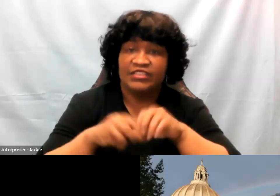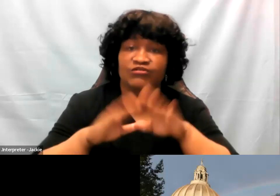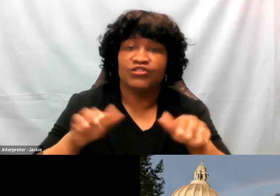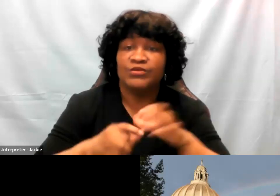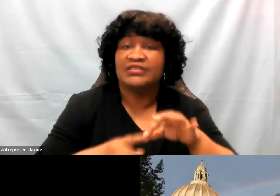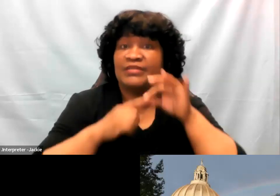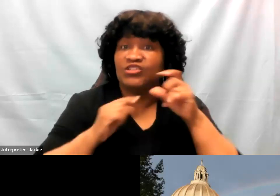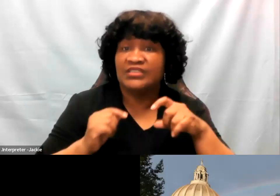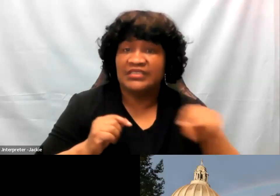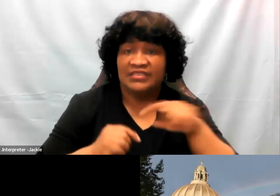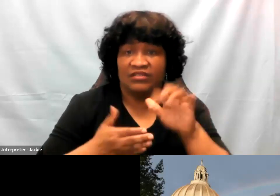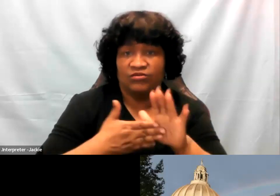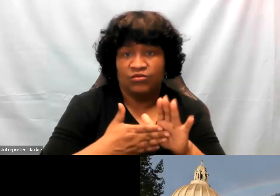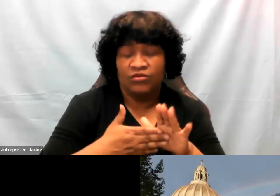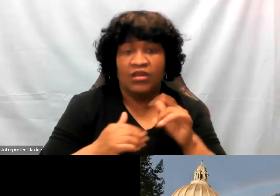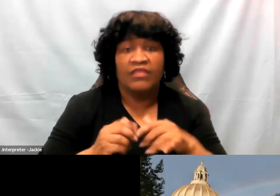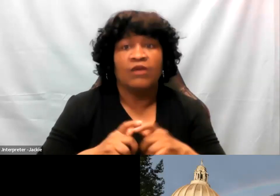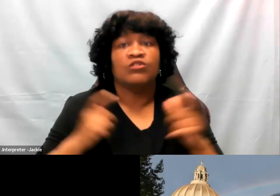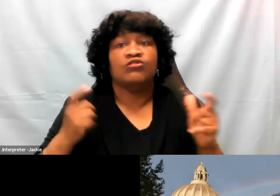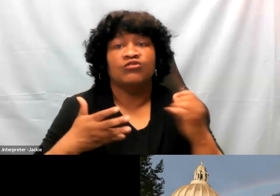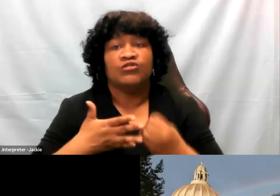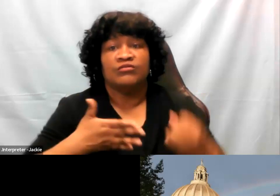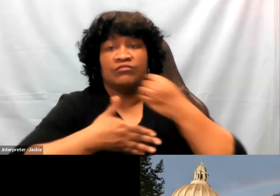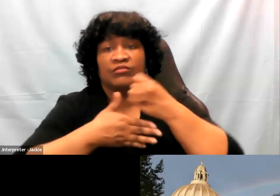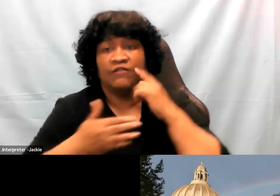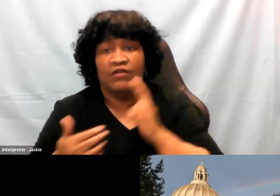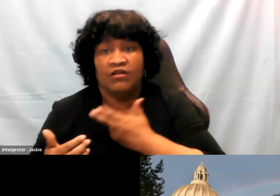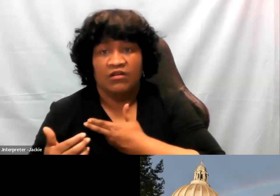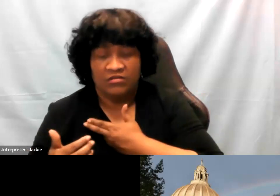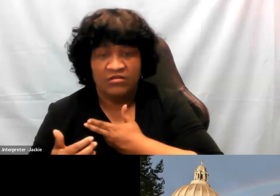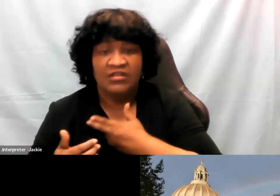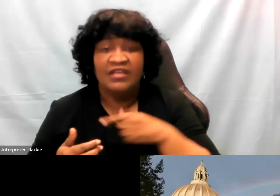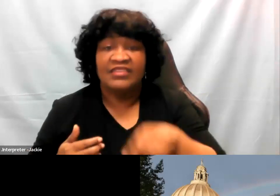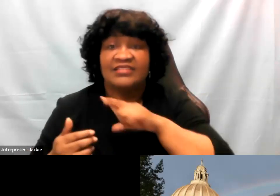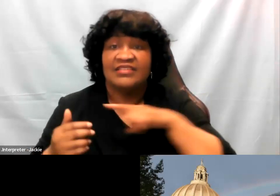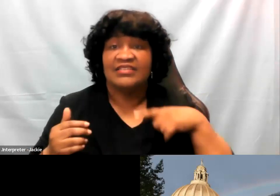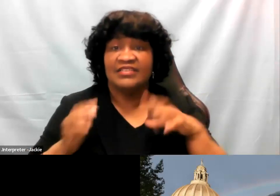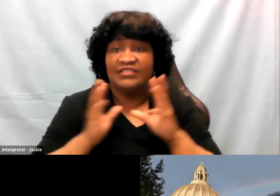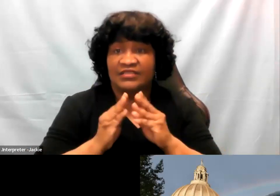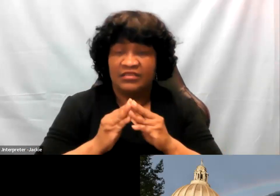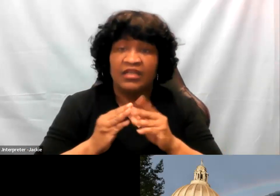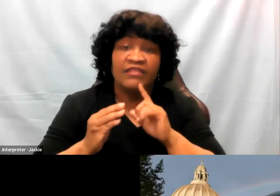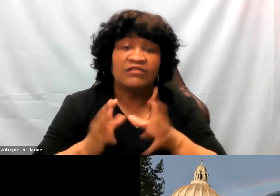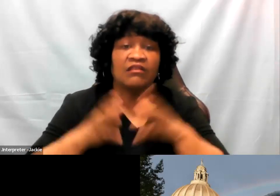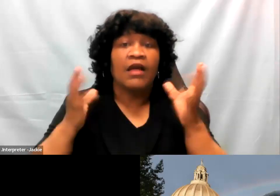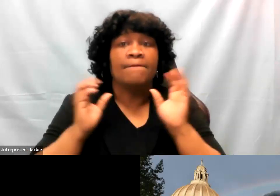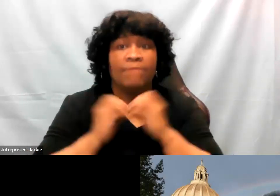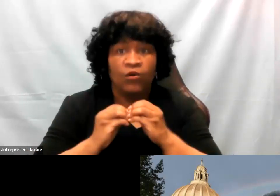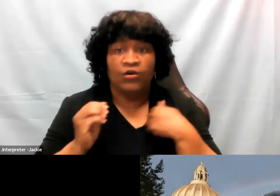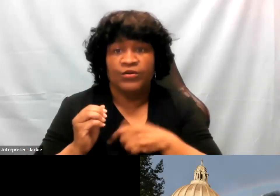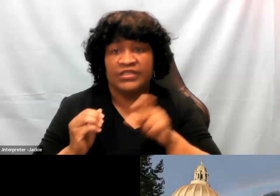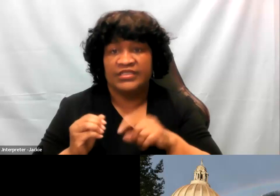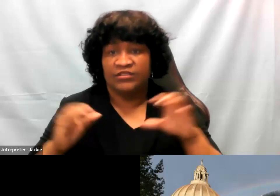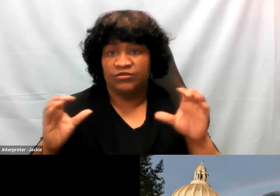needs in our schools. And so that was a huge priority for us this legislative session. While there's a lot more we need to do in